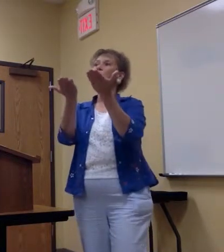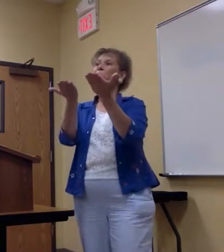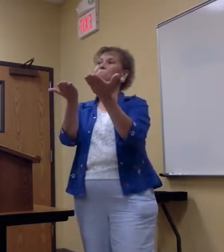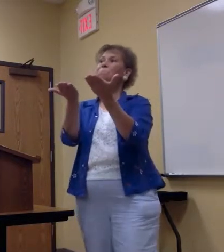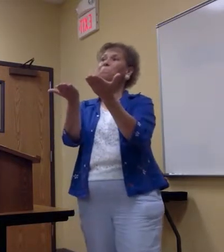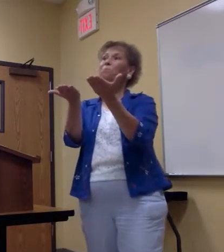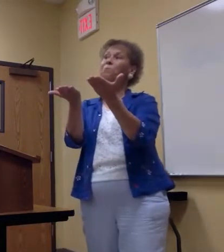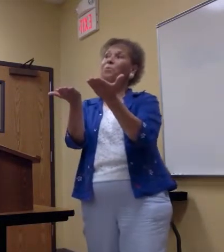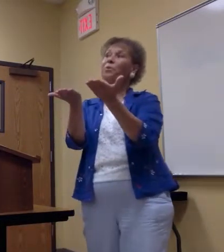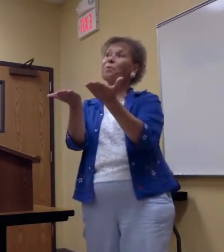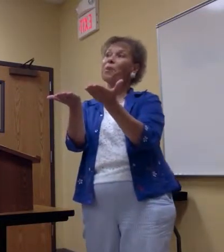propose